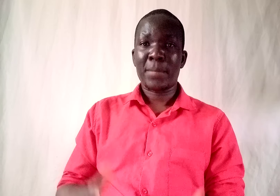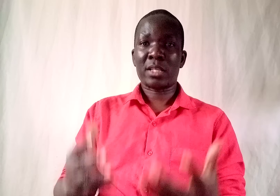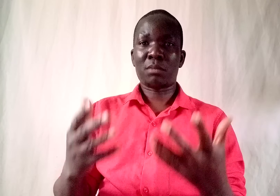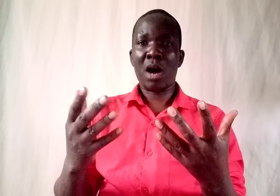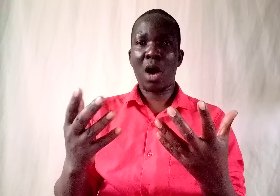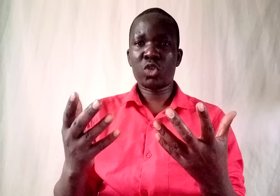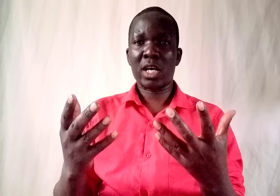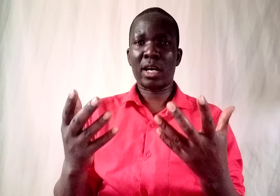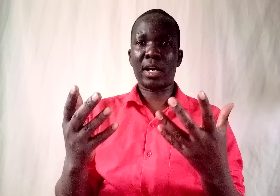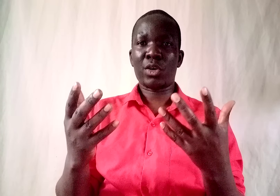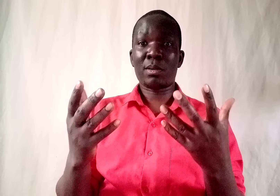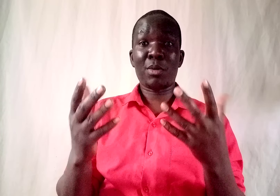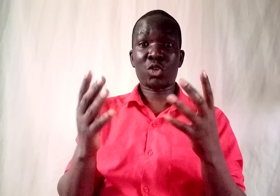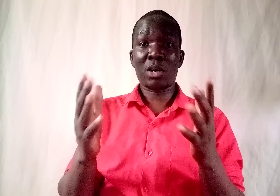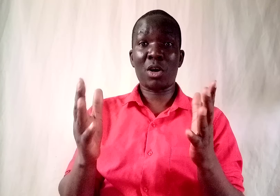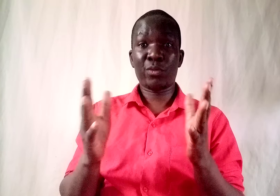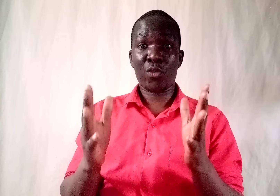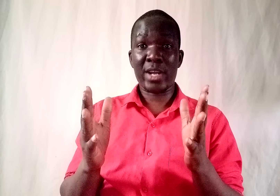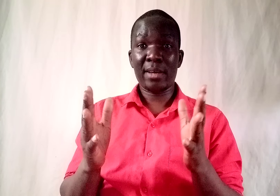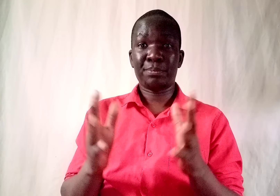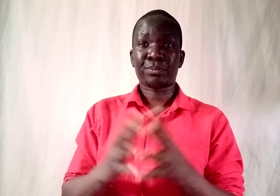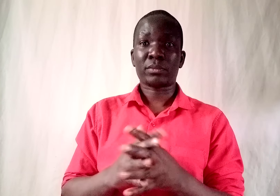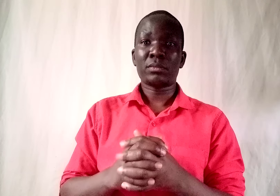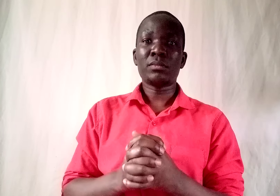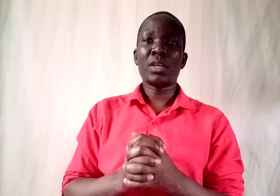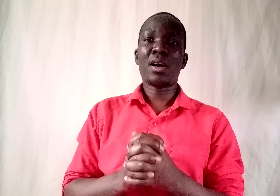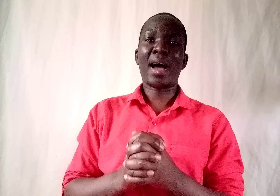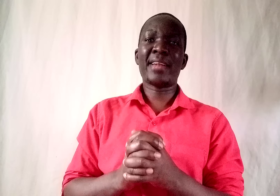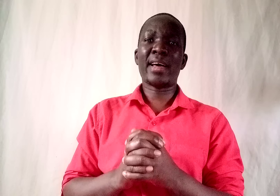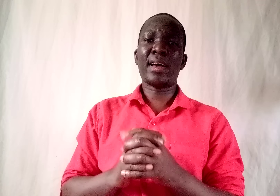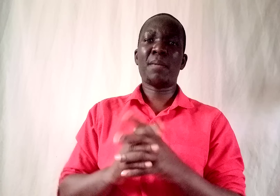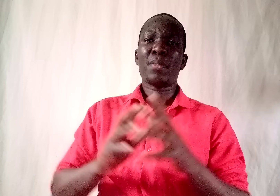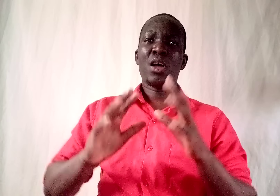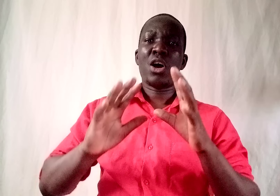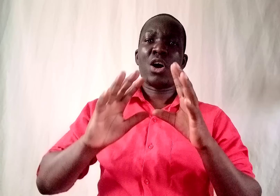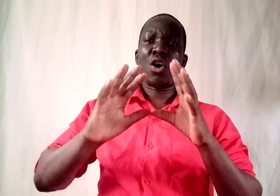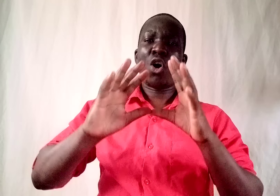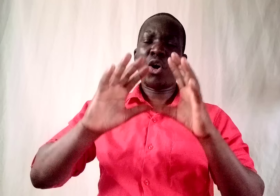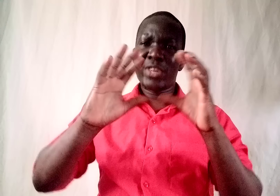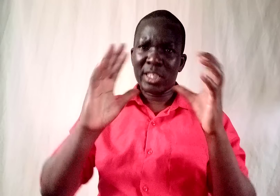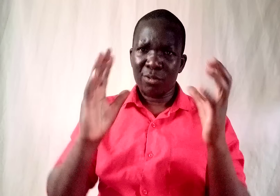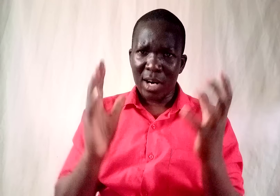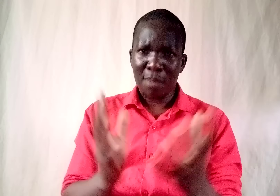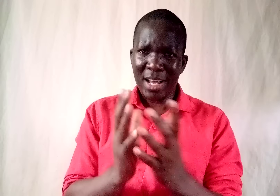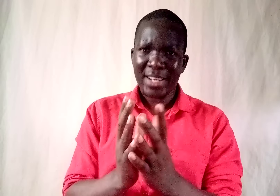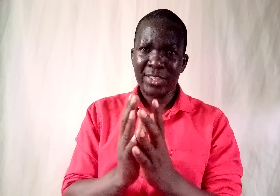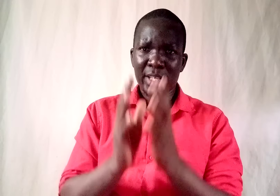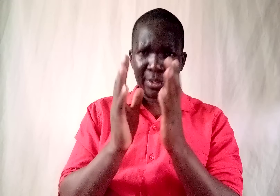it's about, remember we're talking about food, and all these vocabularies in